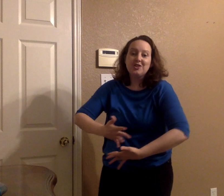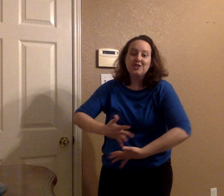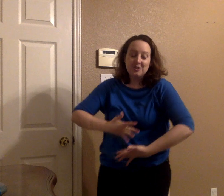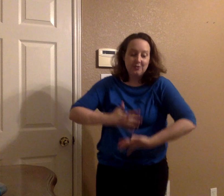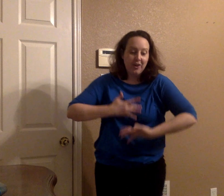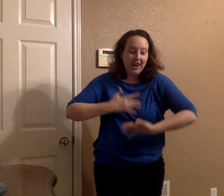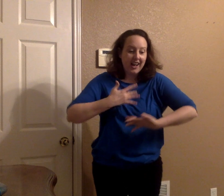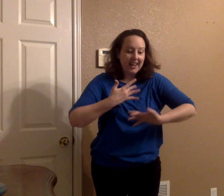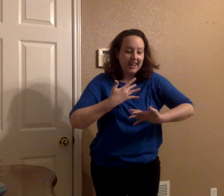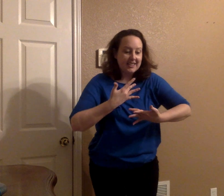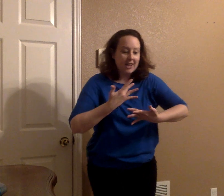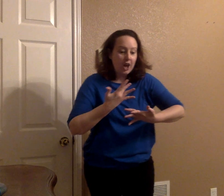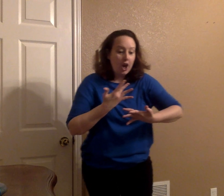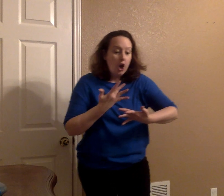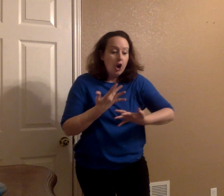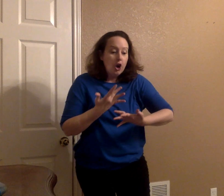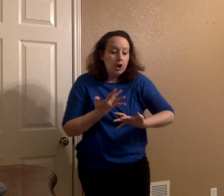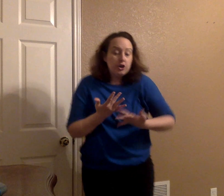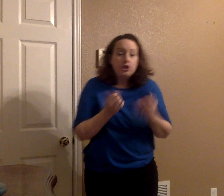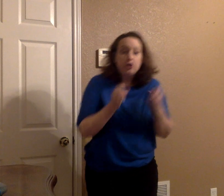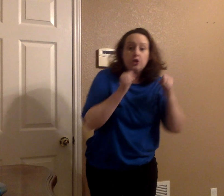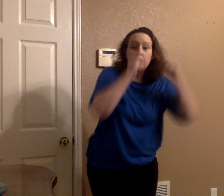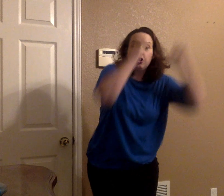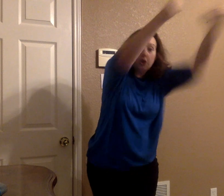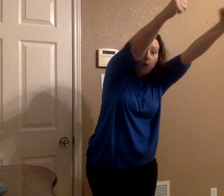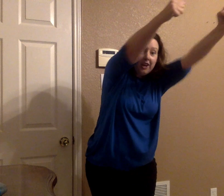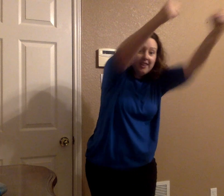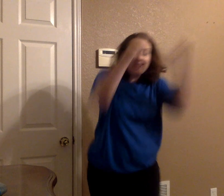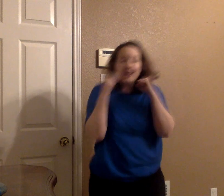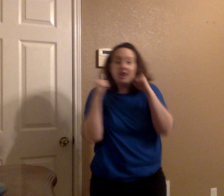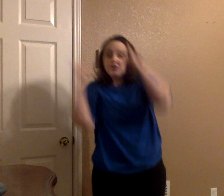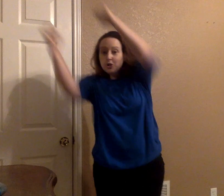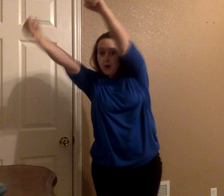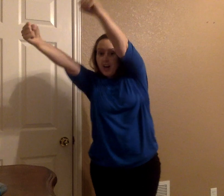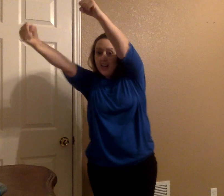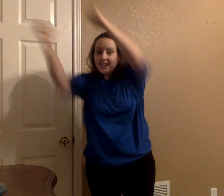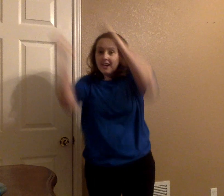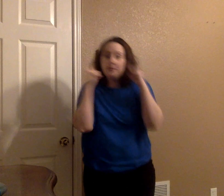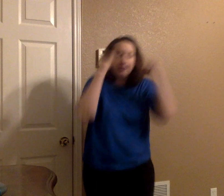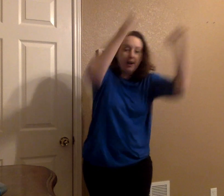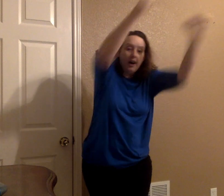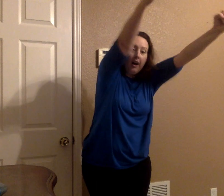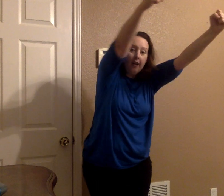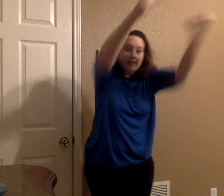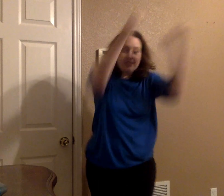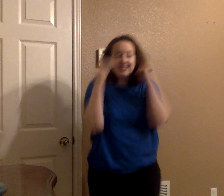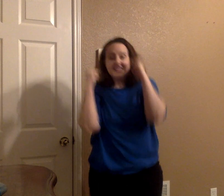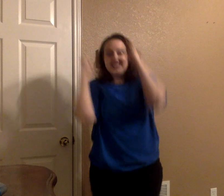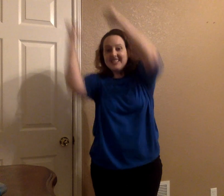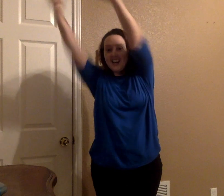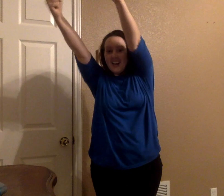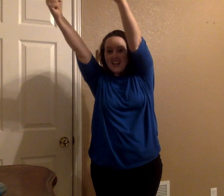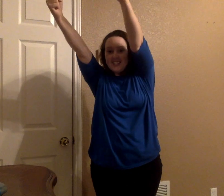rise, join the triumph of the skies.